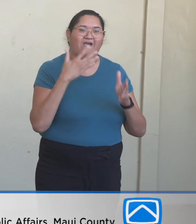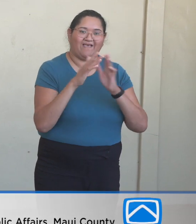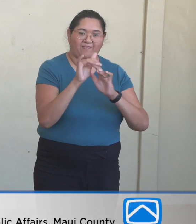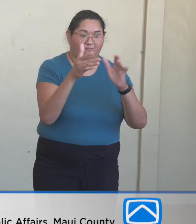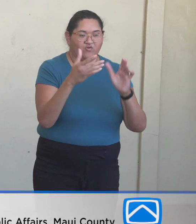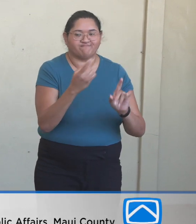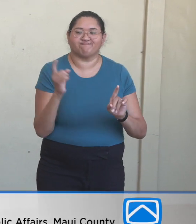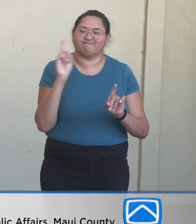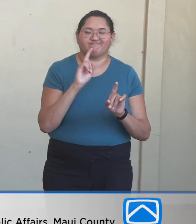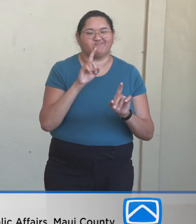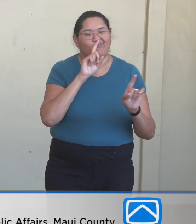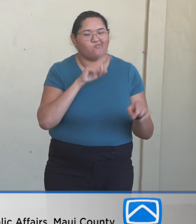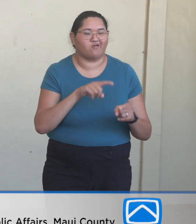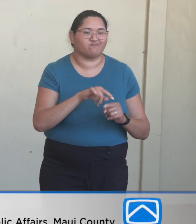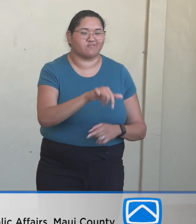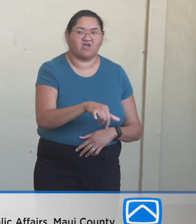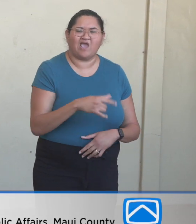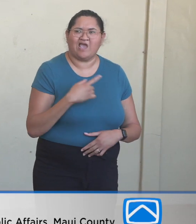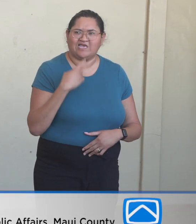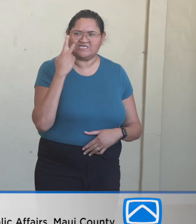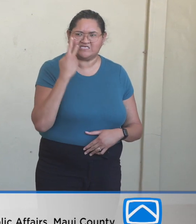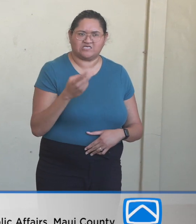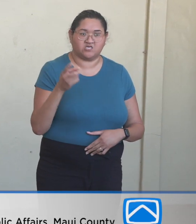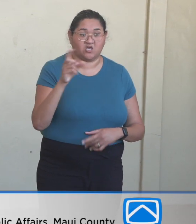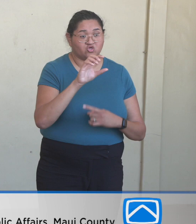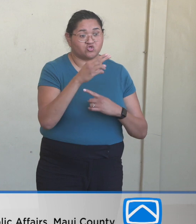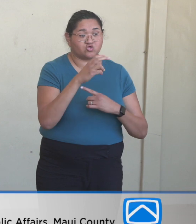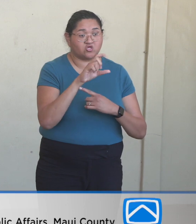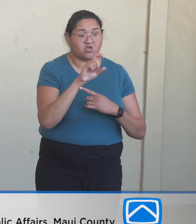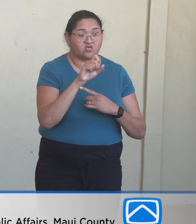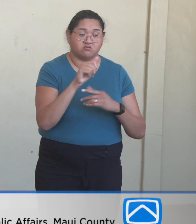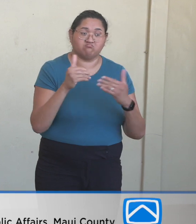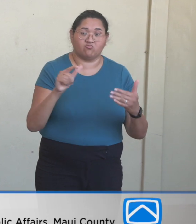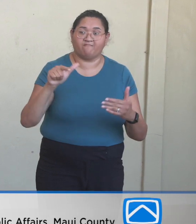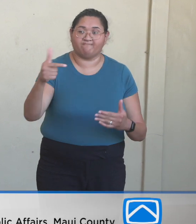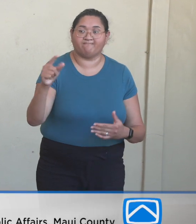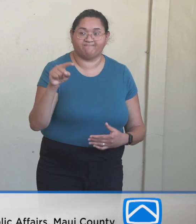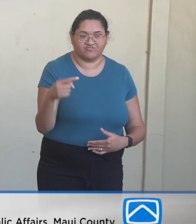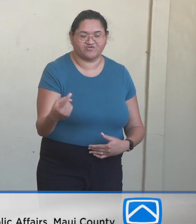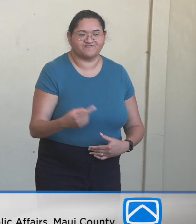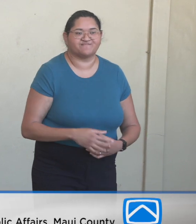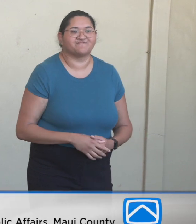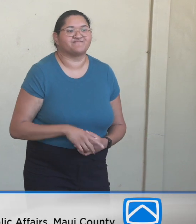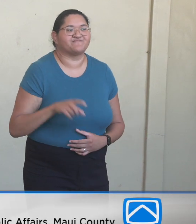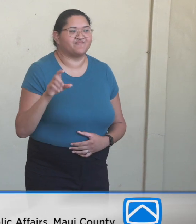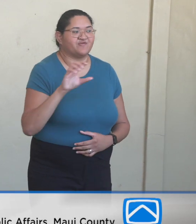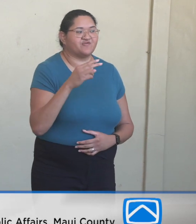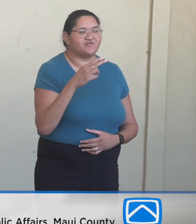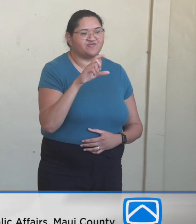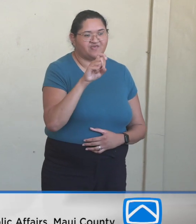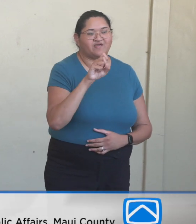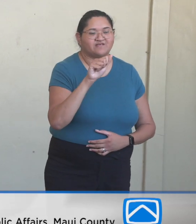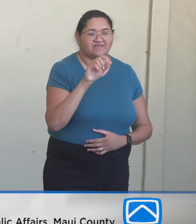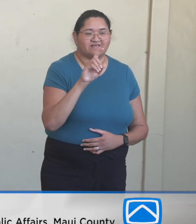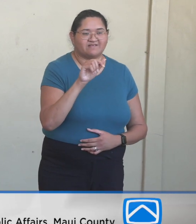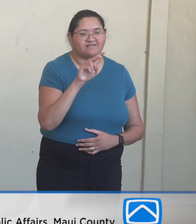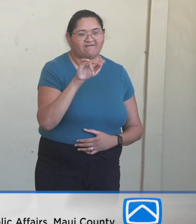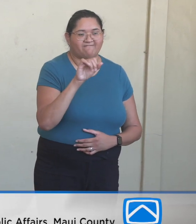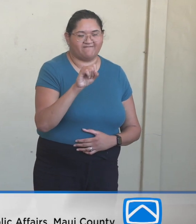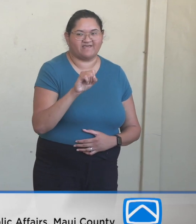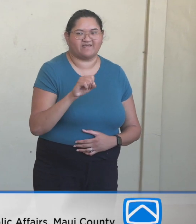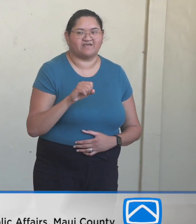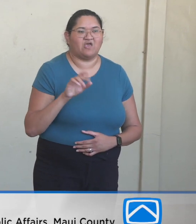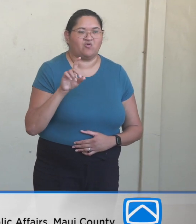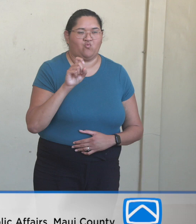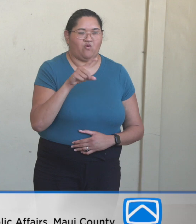up and help us respond to that. I see Chelsea, we'll go with you first. Hi, yes, Chelsea Davis with Hawaii News Now. My question is for